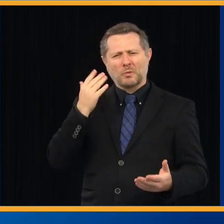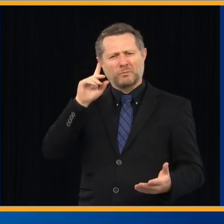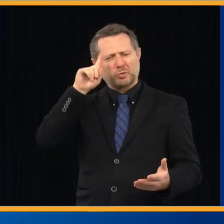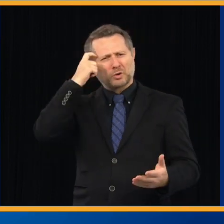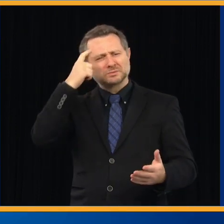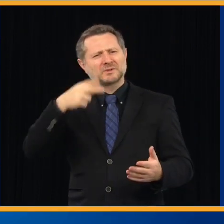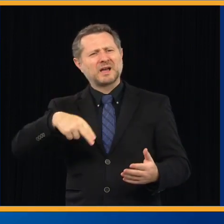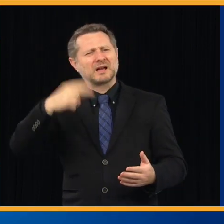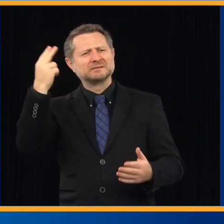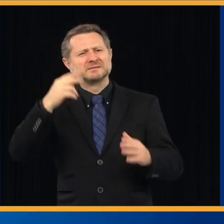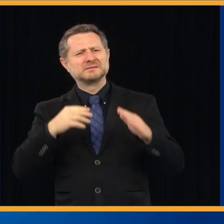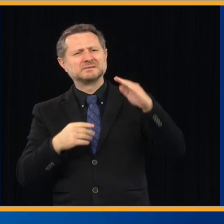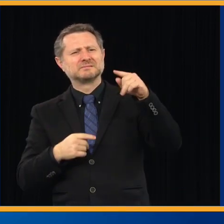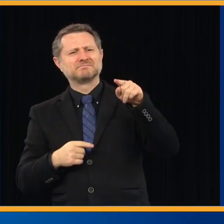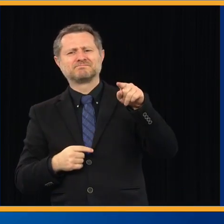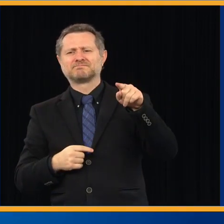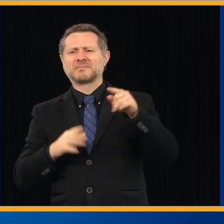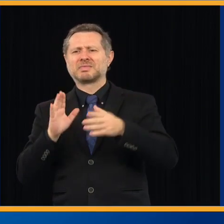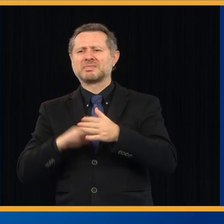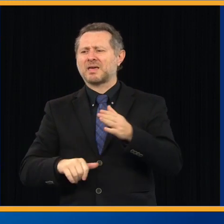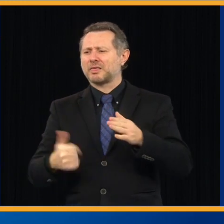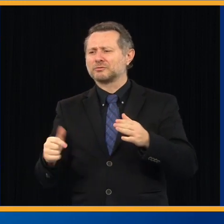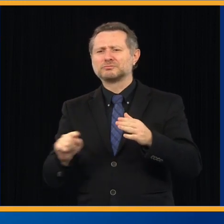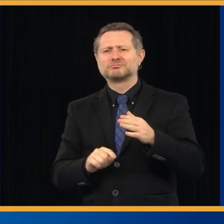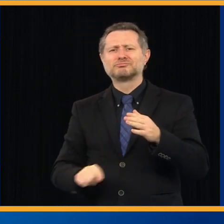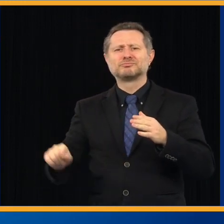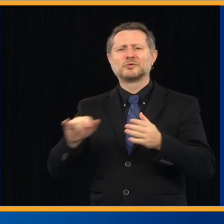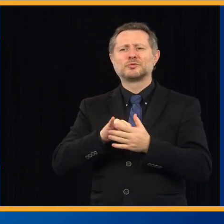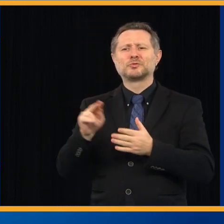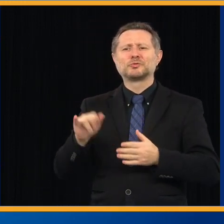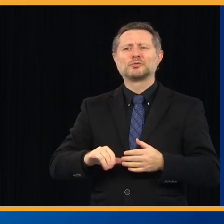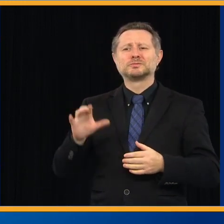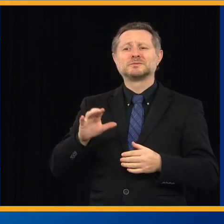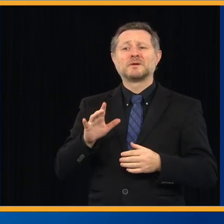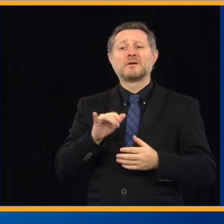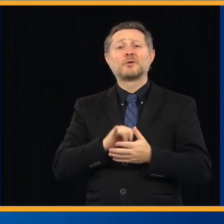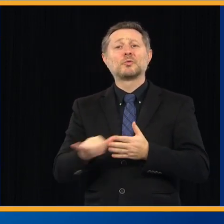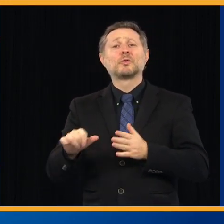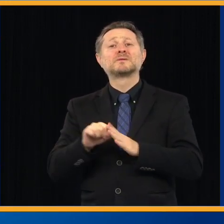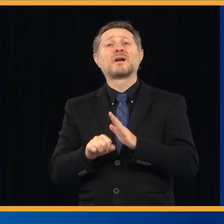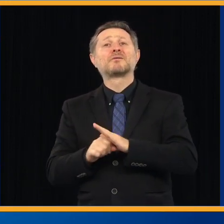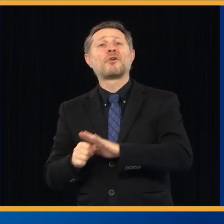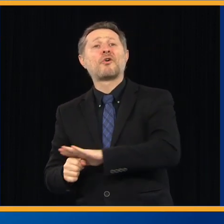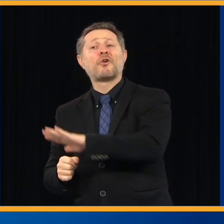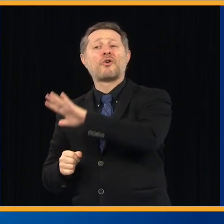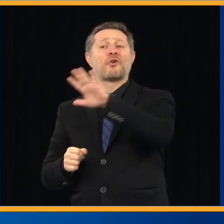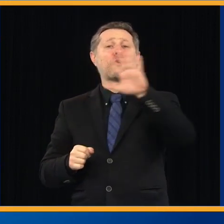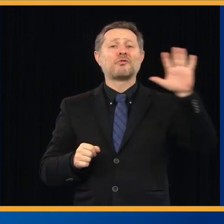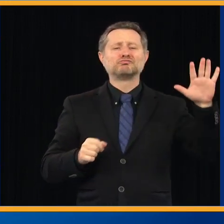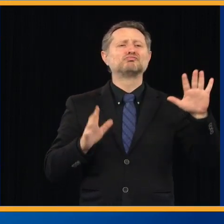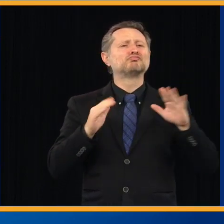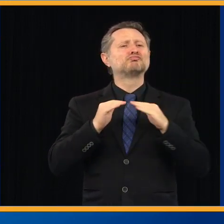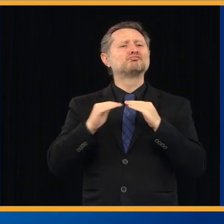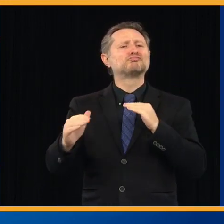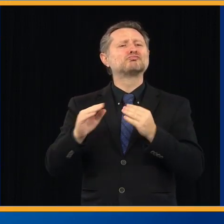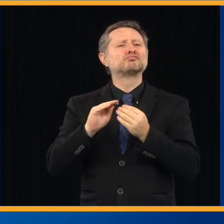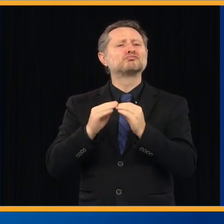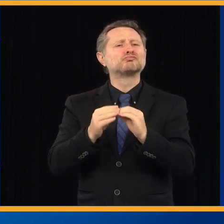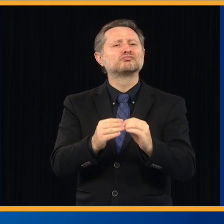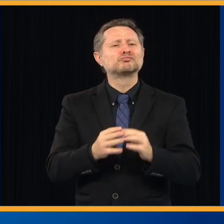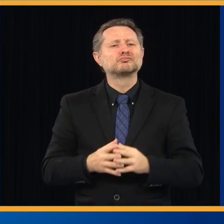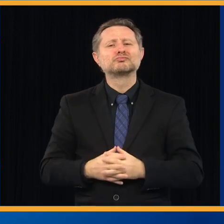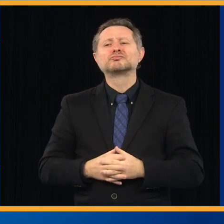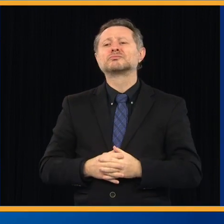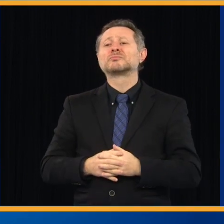than the other boroughs? Statewide, you see it's basically about flat. This is predominantly an issue for New York City, then